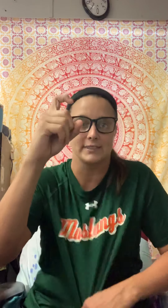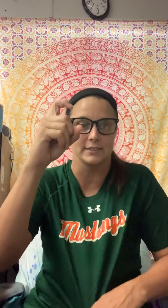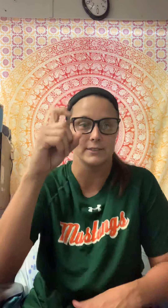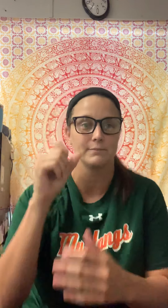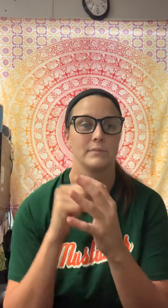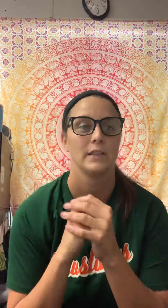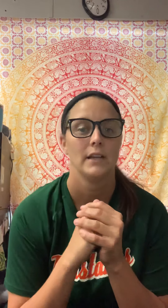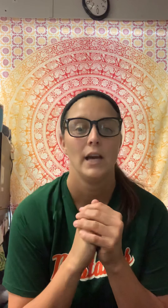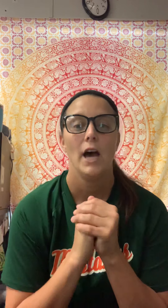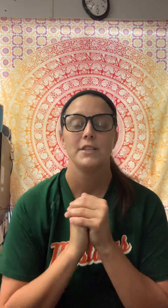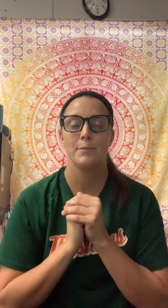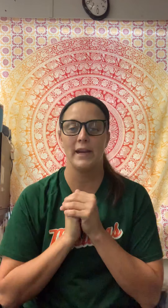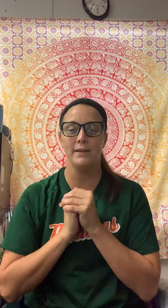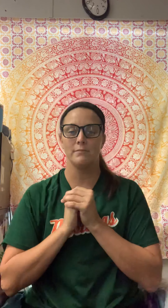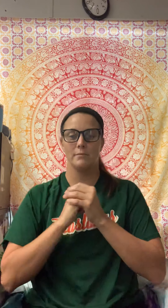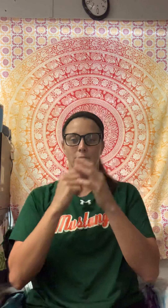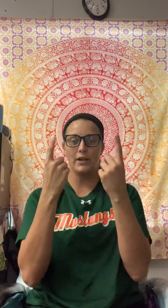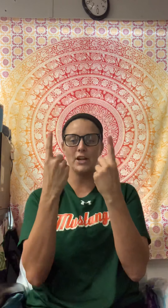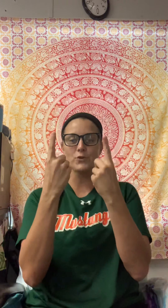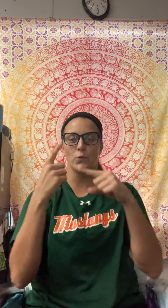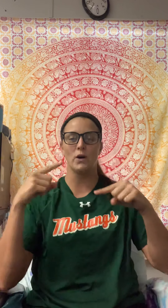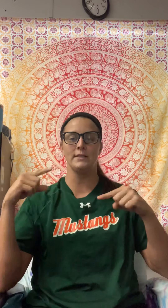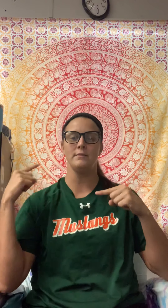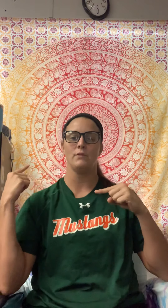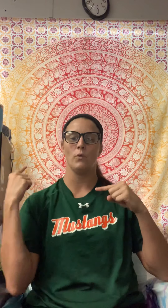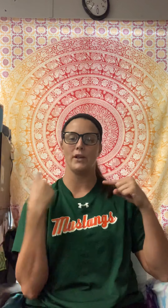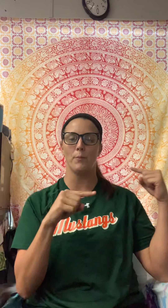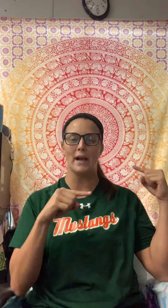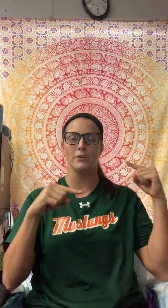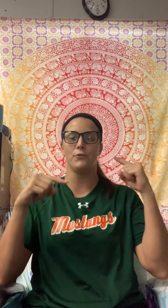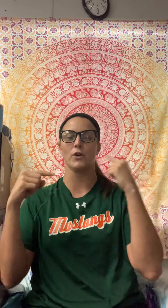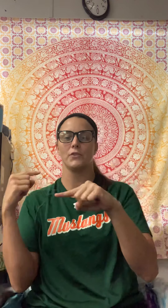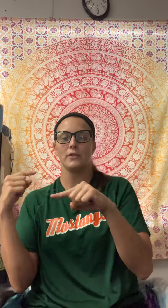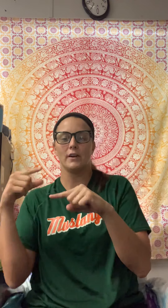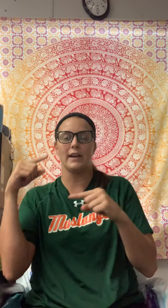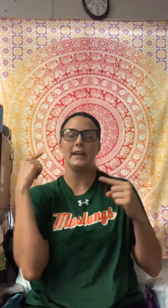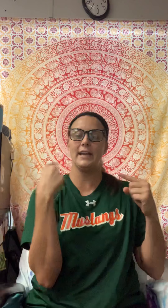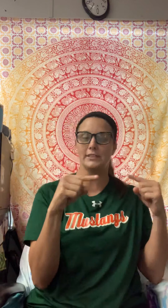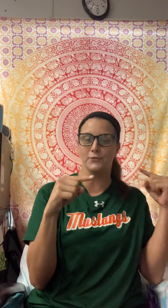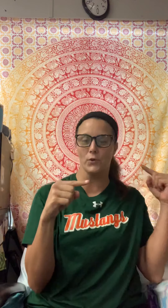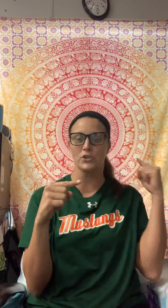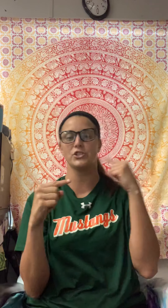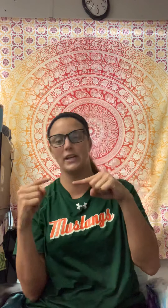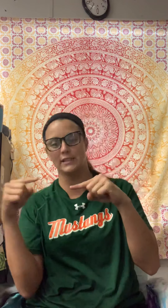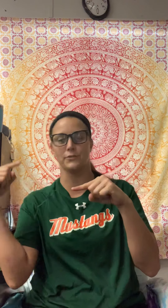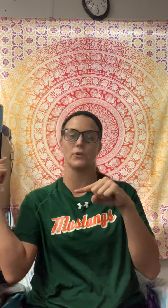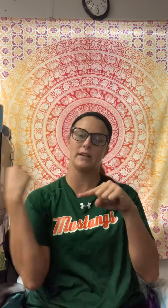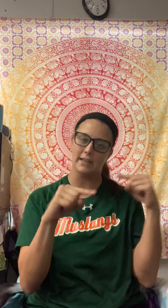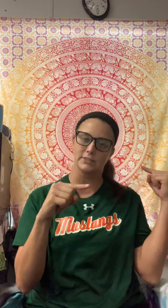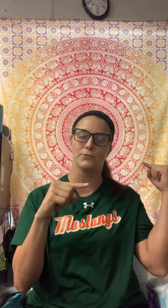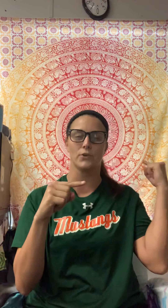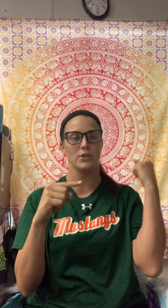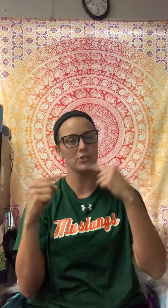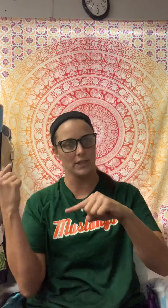X's. Debate, your hands are in 1, they go back and forth. All right, he has the floor, she has the floor. He has the floor, she has the